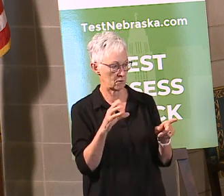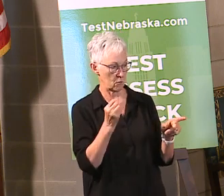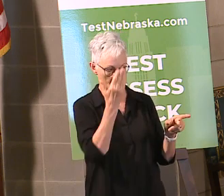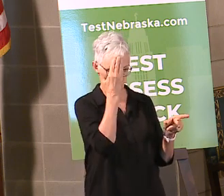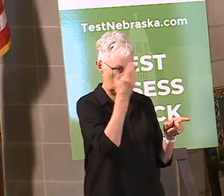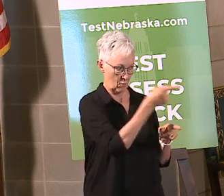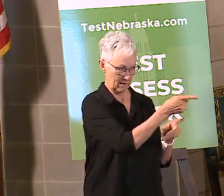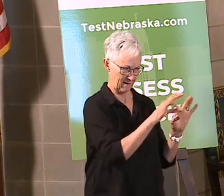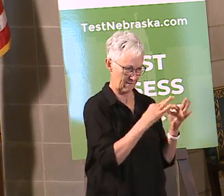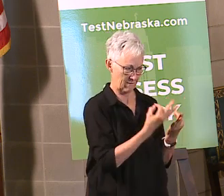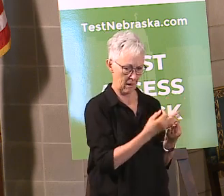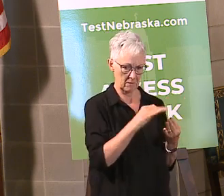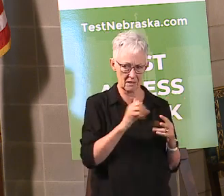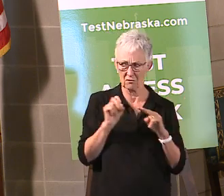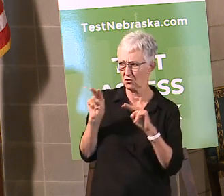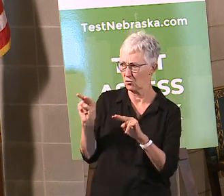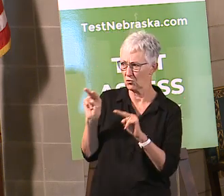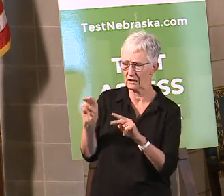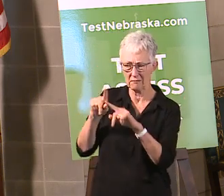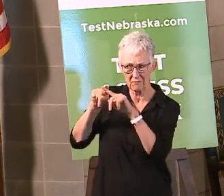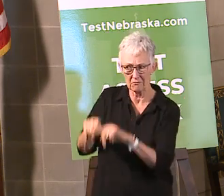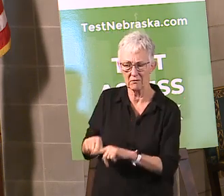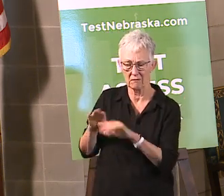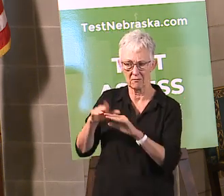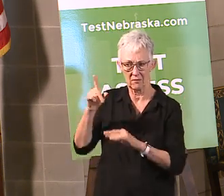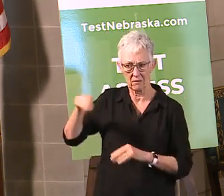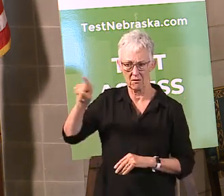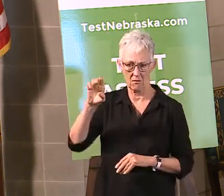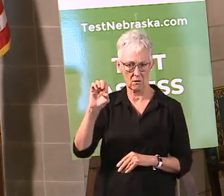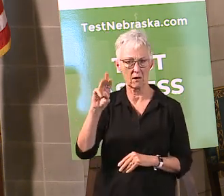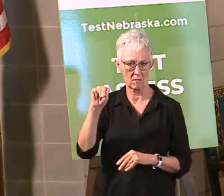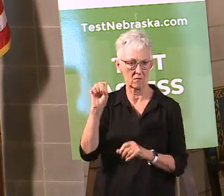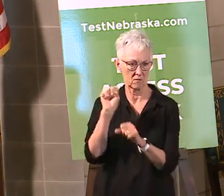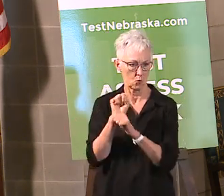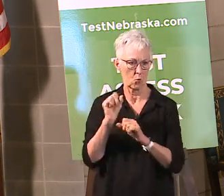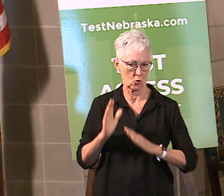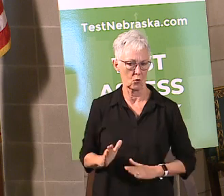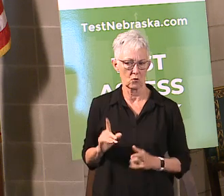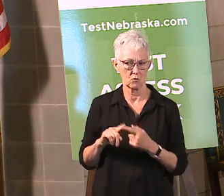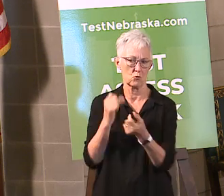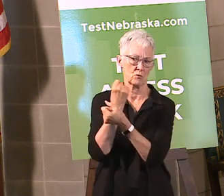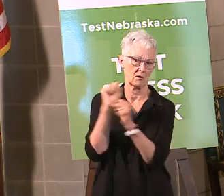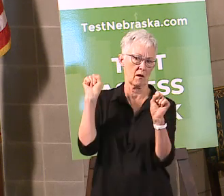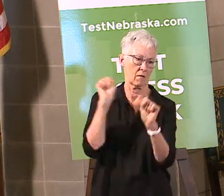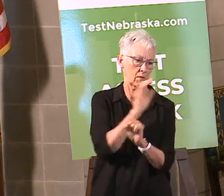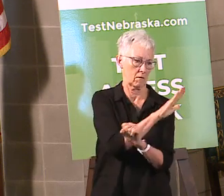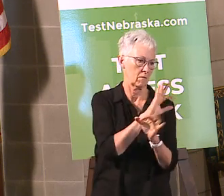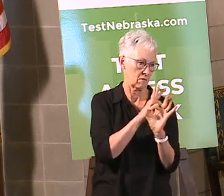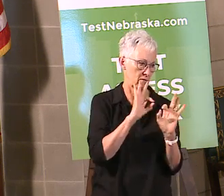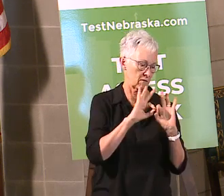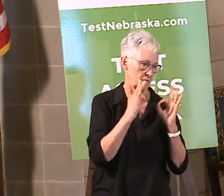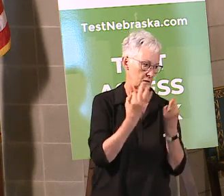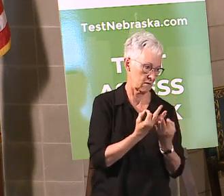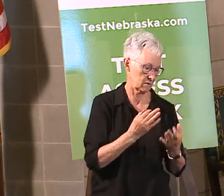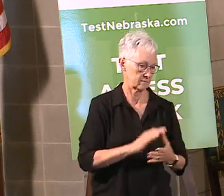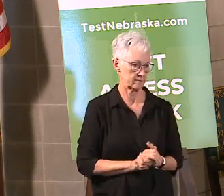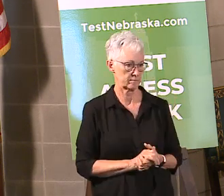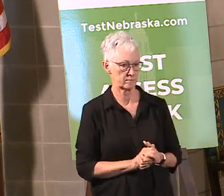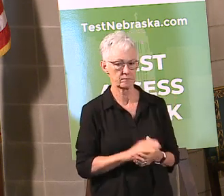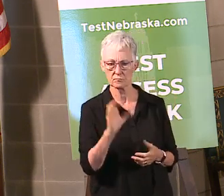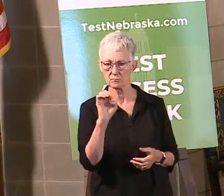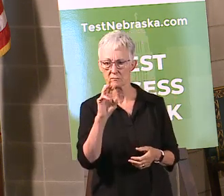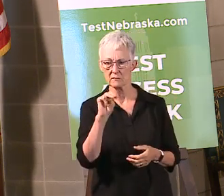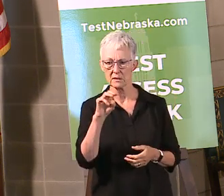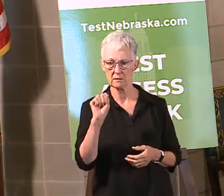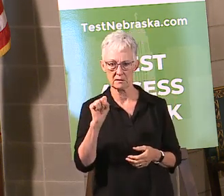ones. Nationally, the 2020 Ems Week theme is Ready Today, Preparing for Tomorrow.